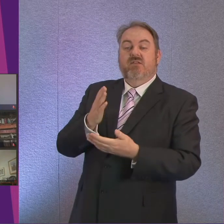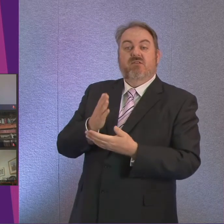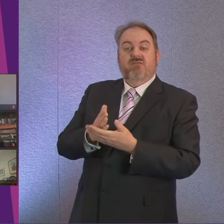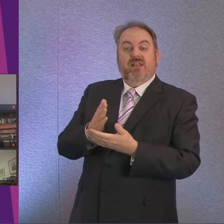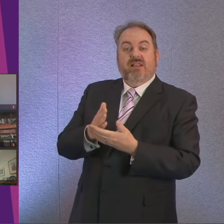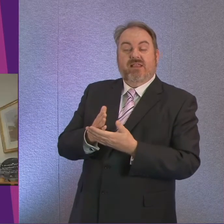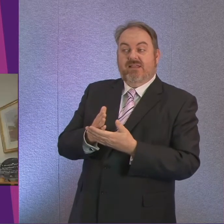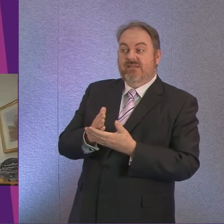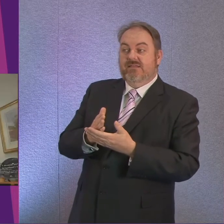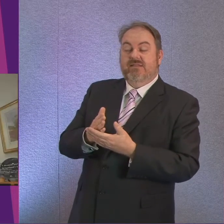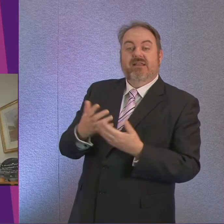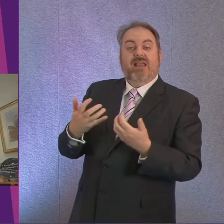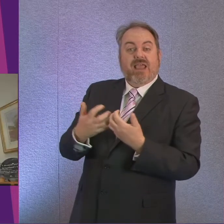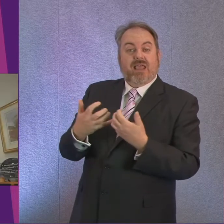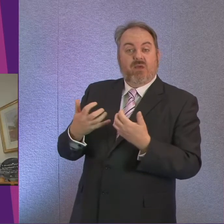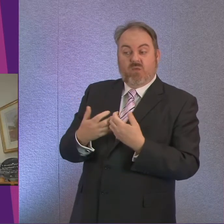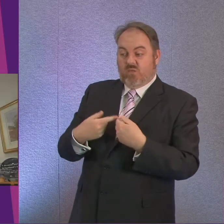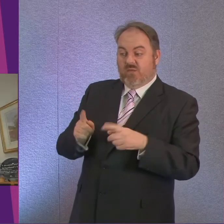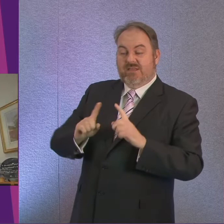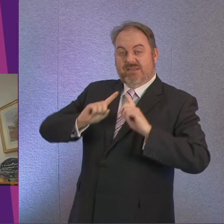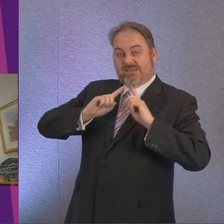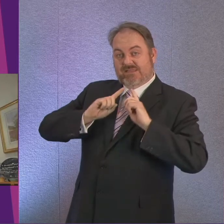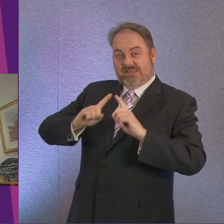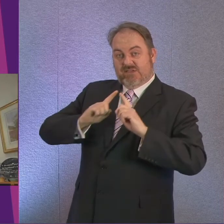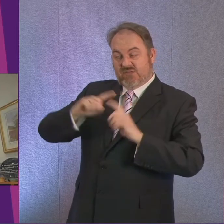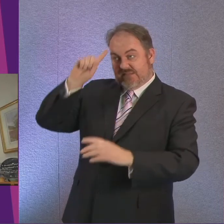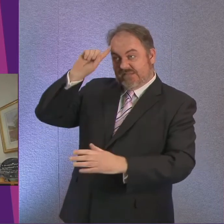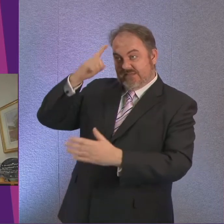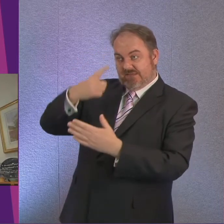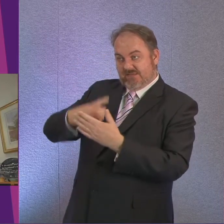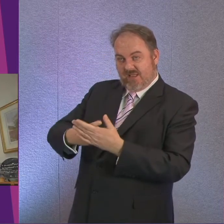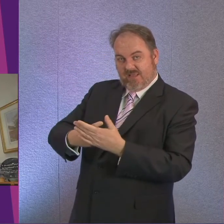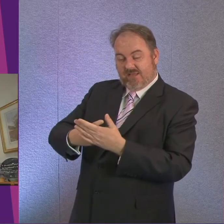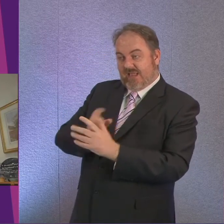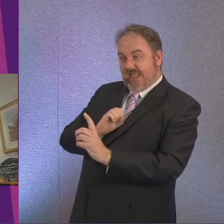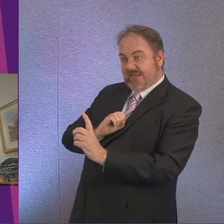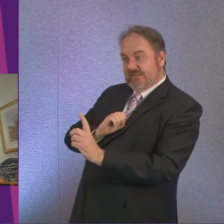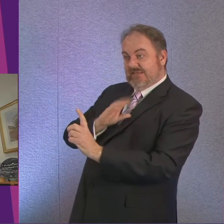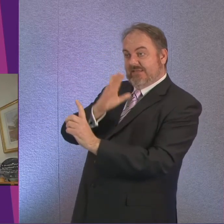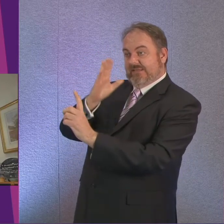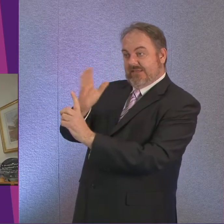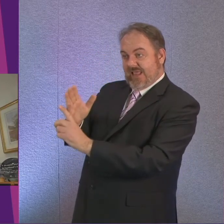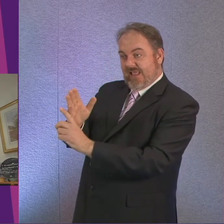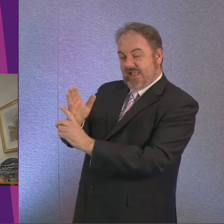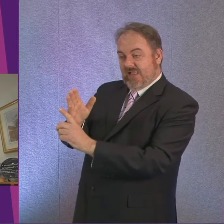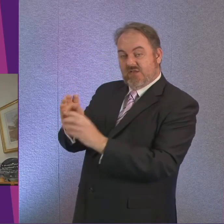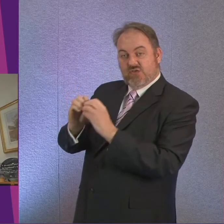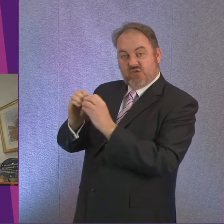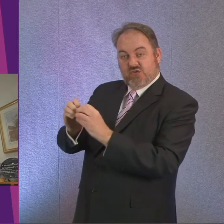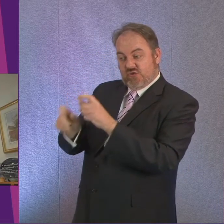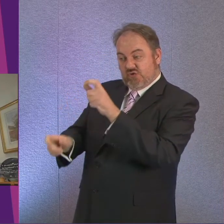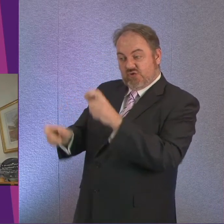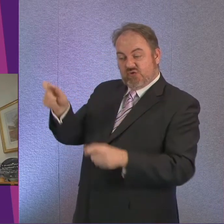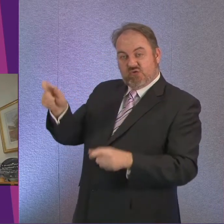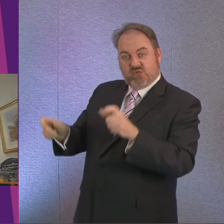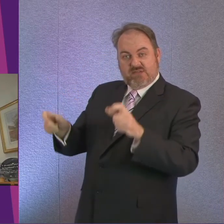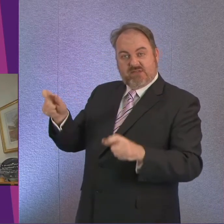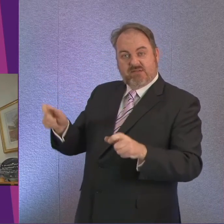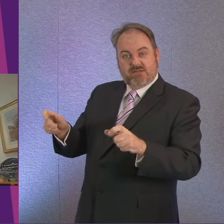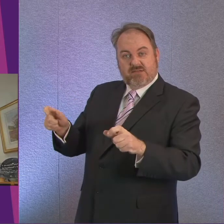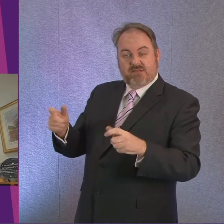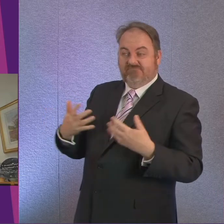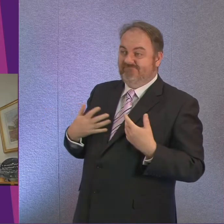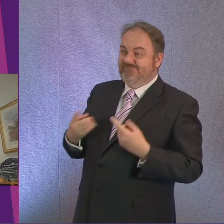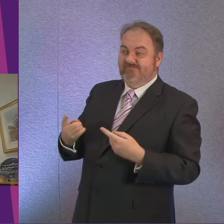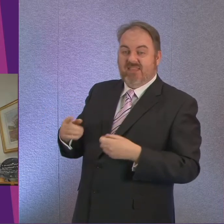teacher judgment is given to an individual pupil is a matter for the individual school and the local authority, because they